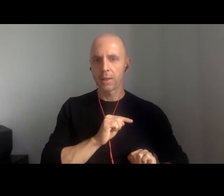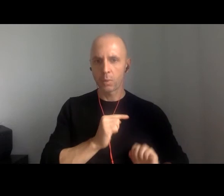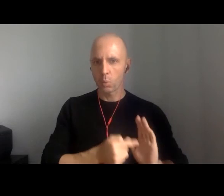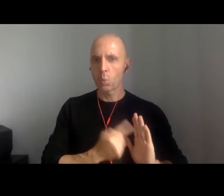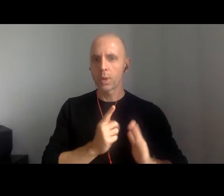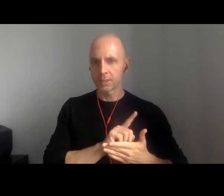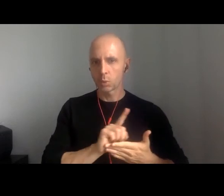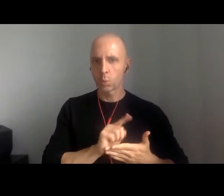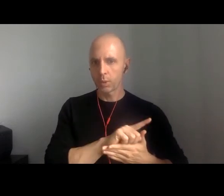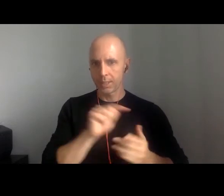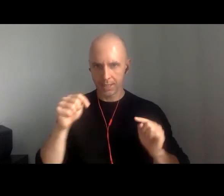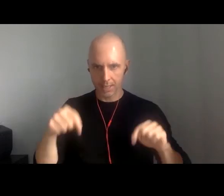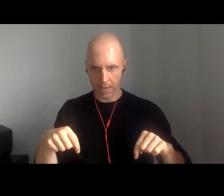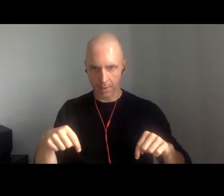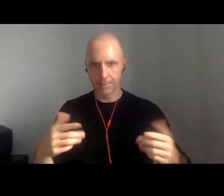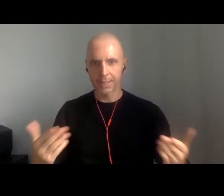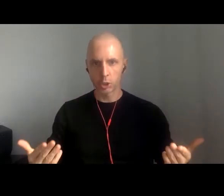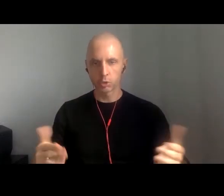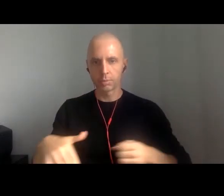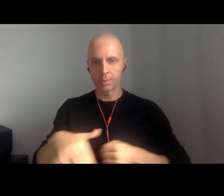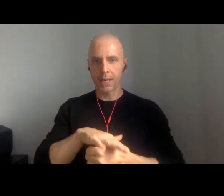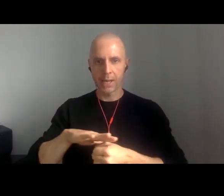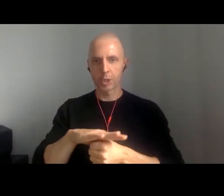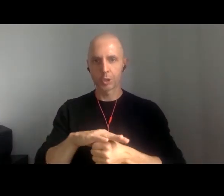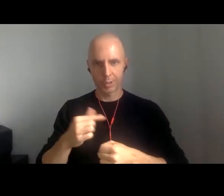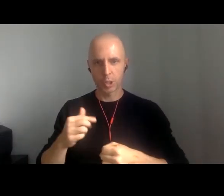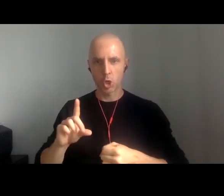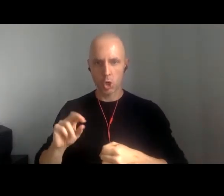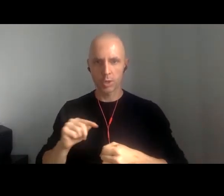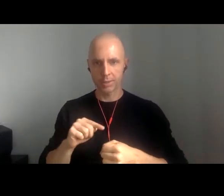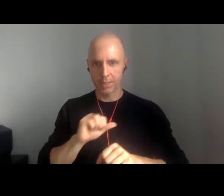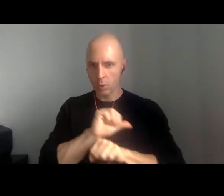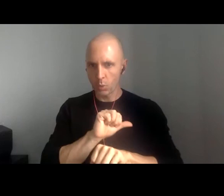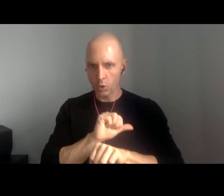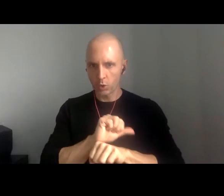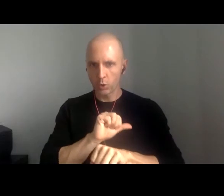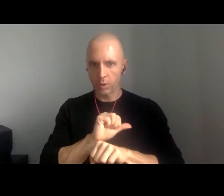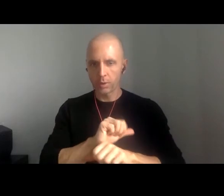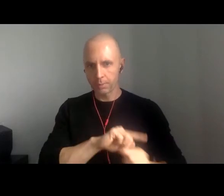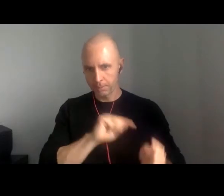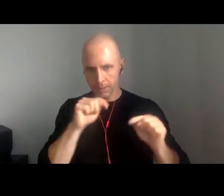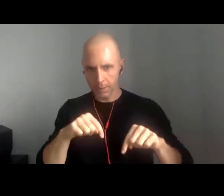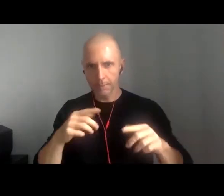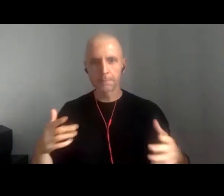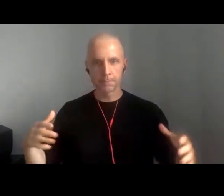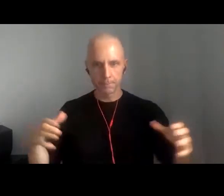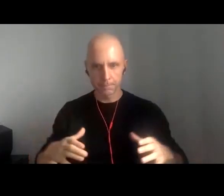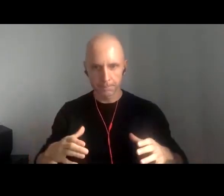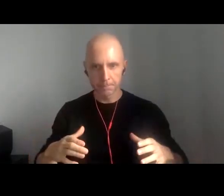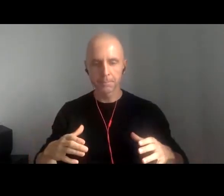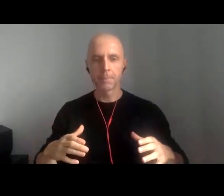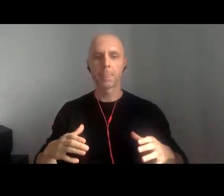week and they work in the gardens almost independently with the students, and they help a great